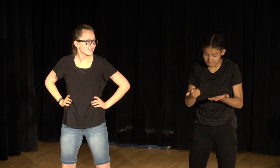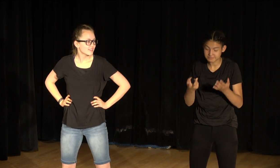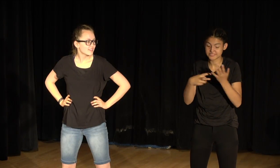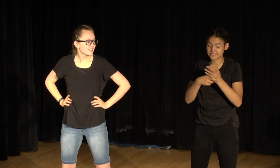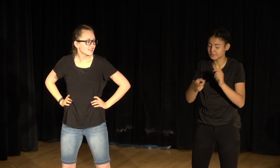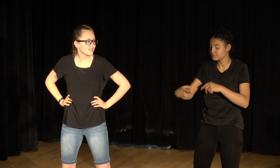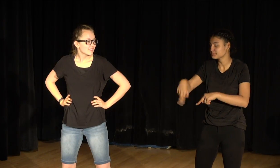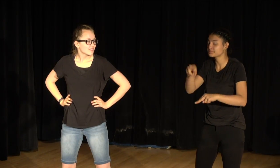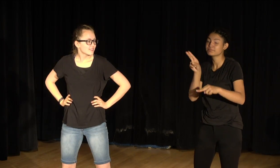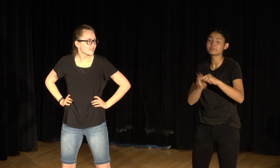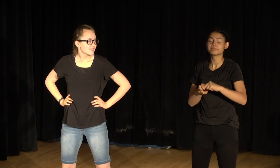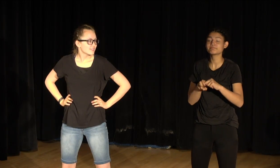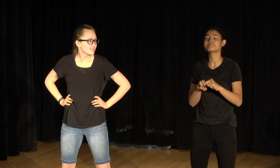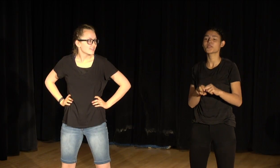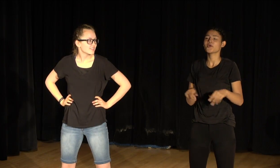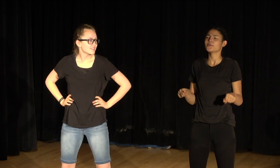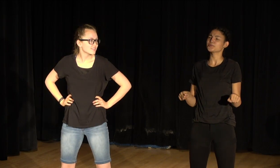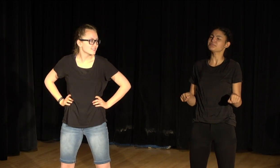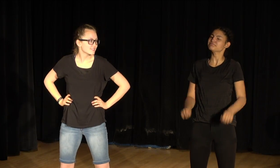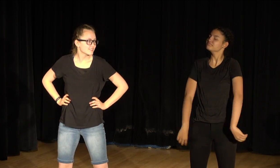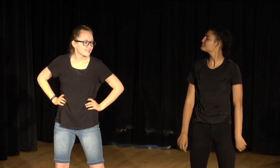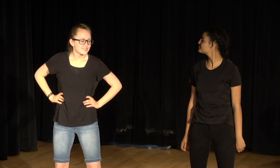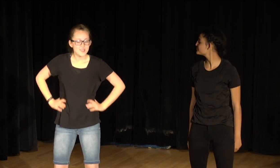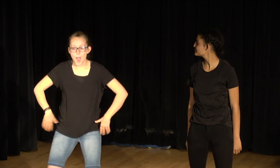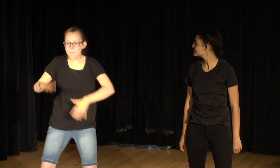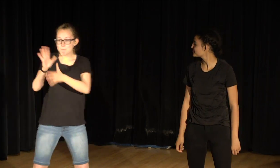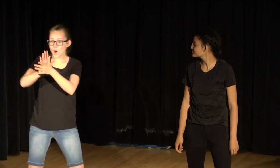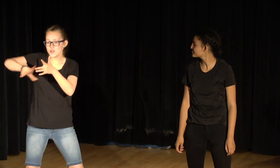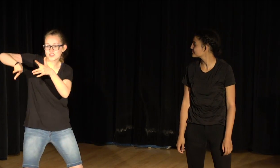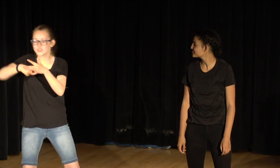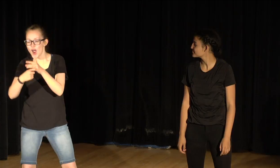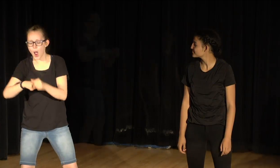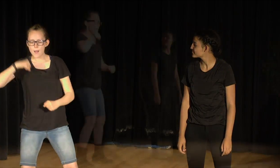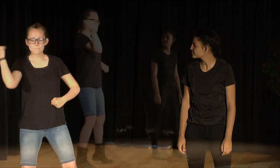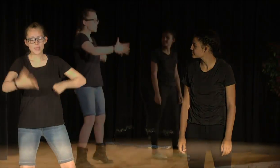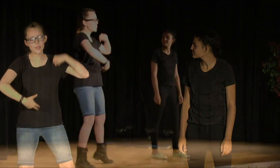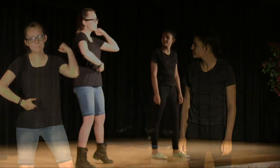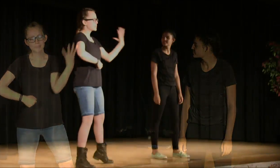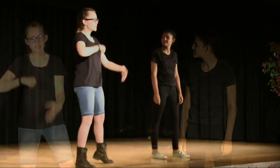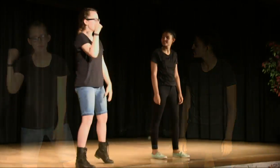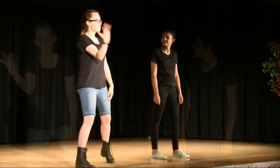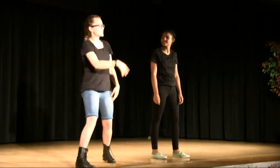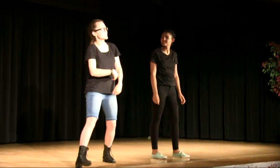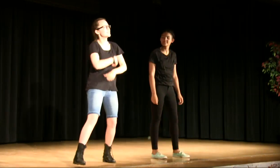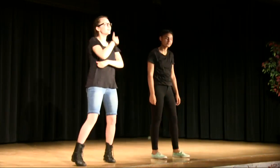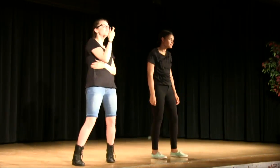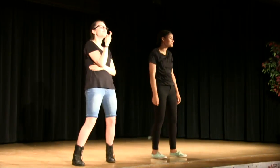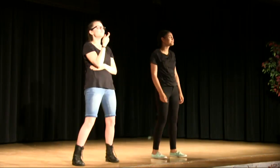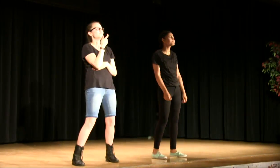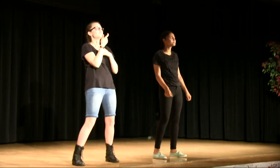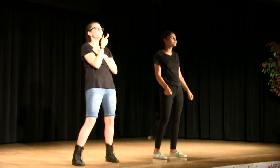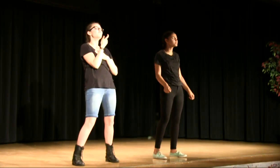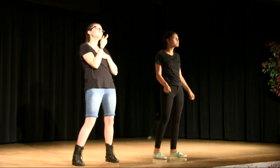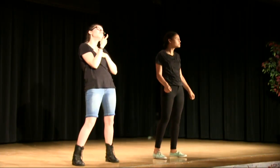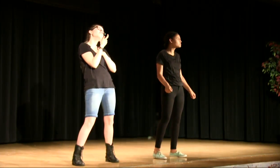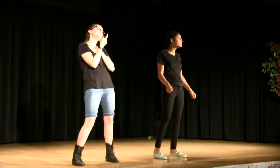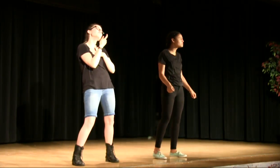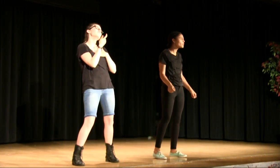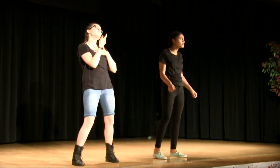pay, get our ticket, sit down. All right, we're good too. And the movie starts, and all it is sign. How enjoyable for